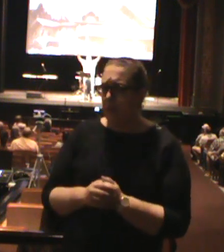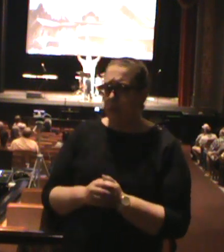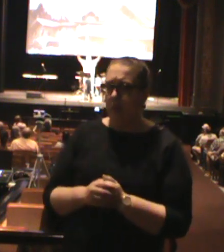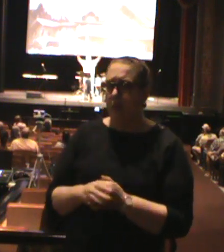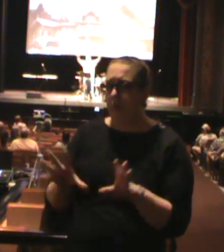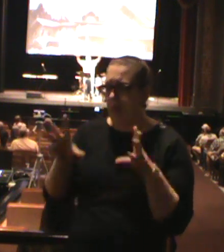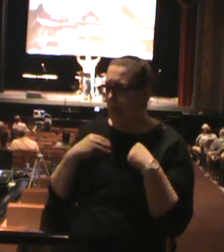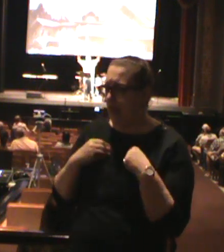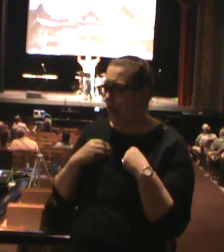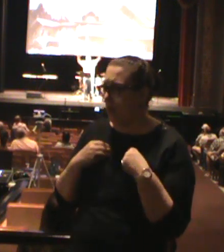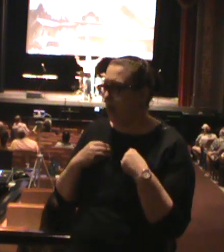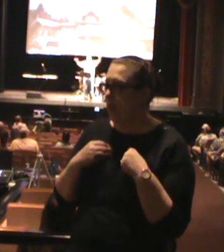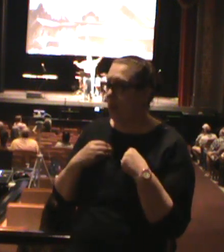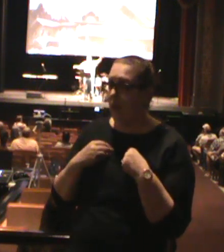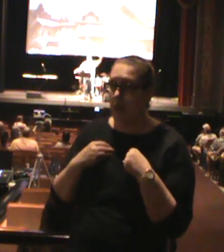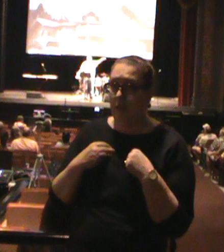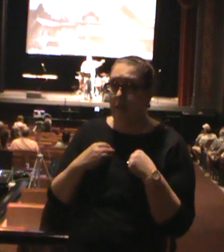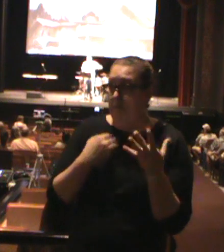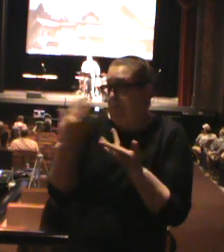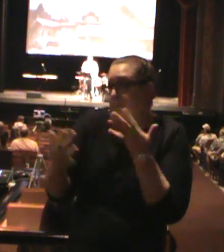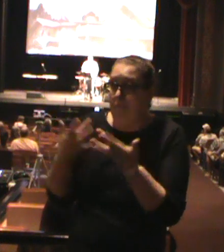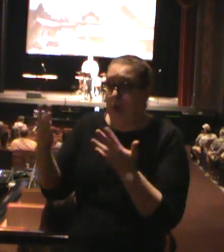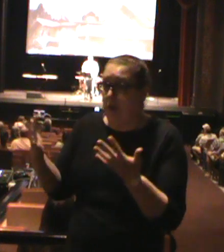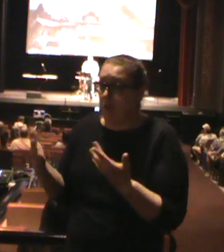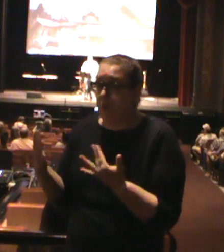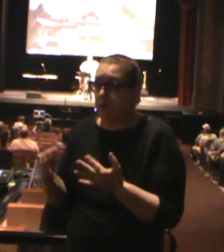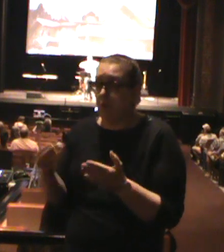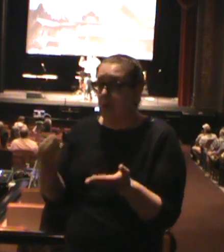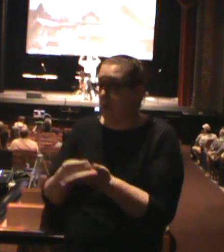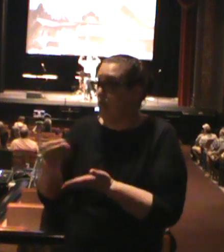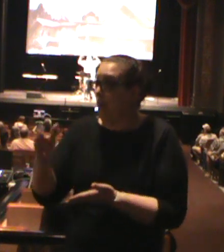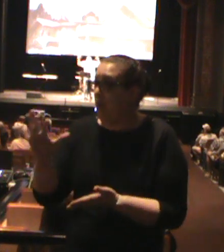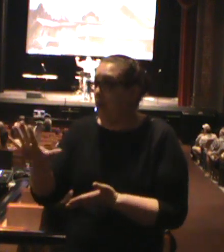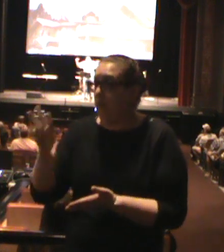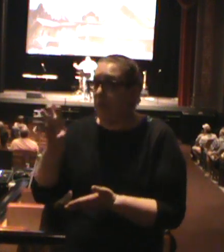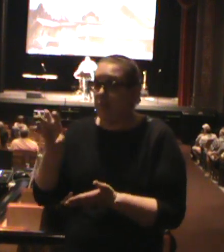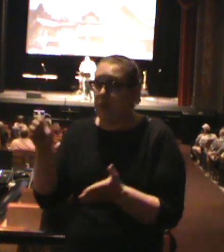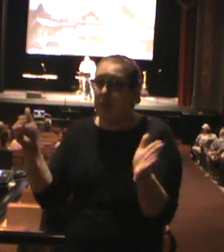roof. And so the wife worked all day in the RV, the